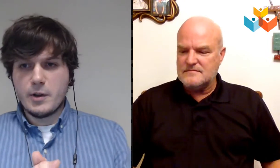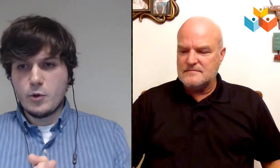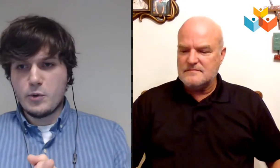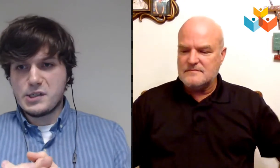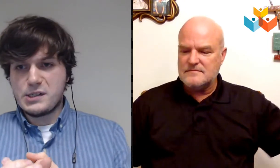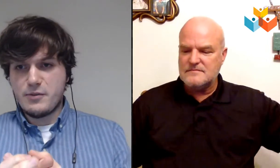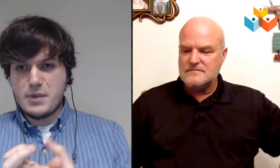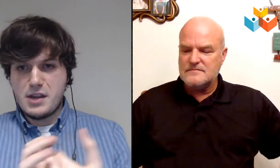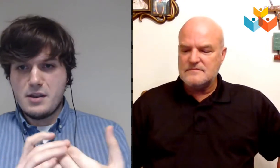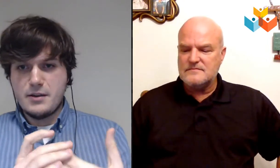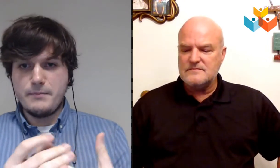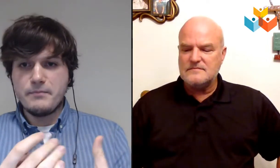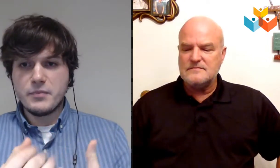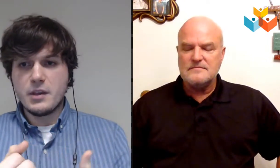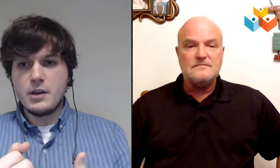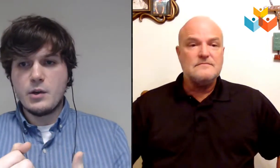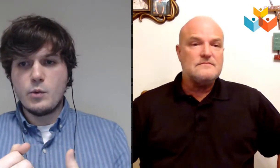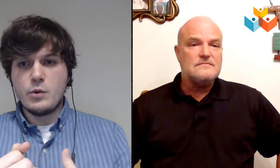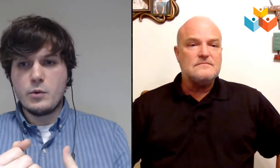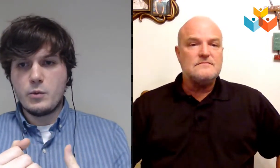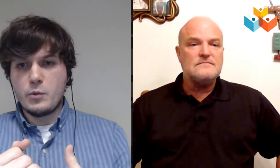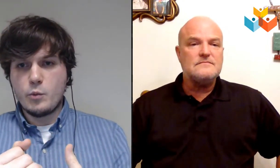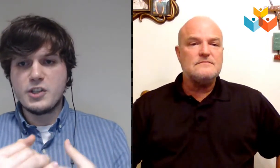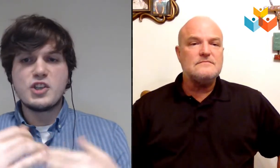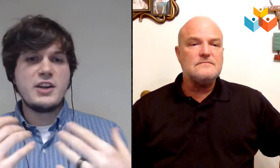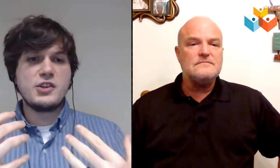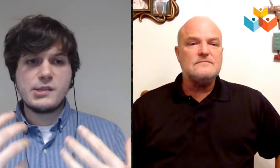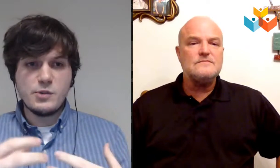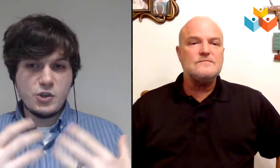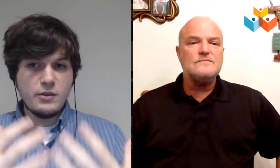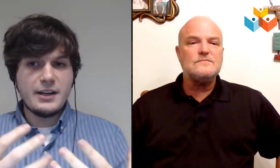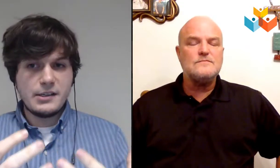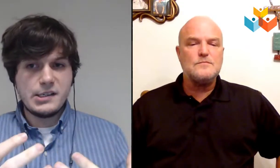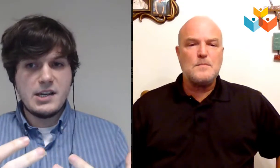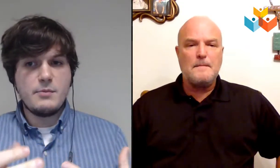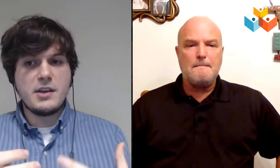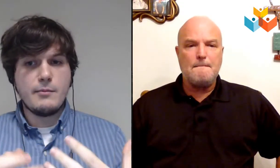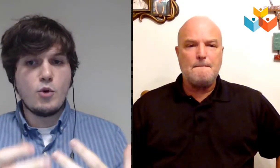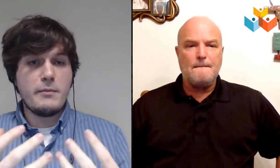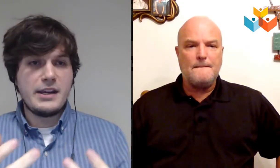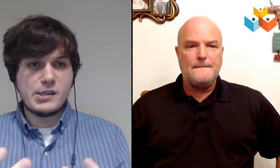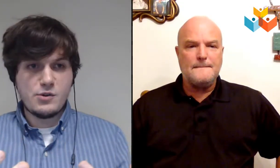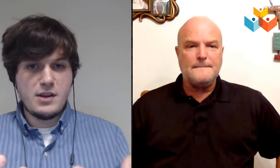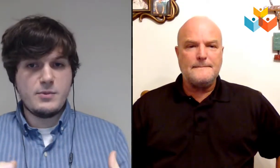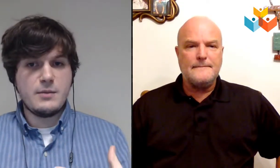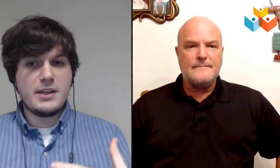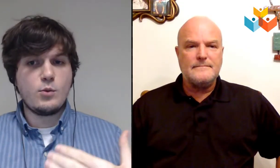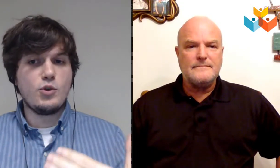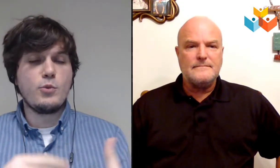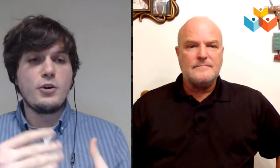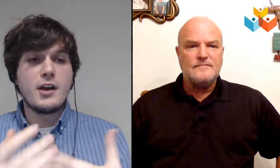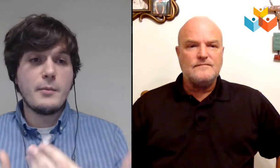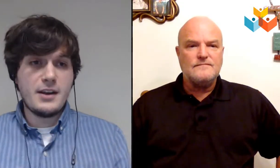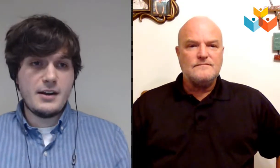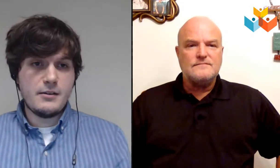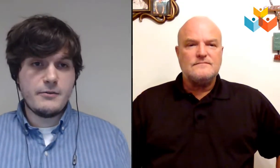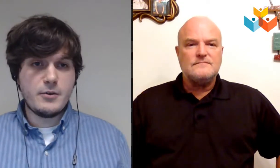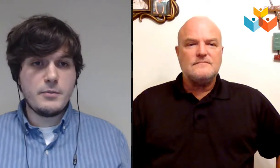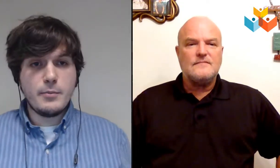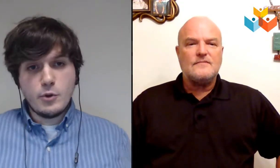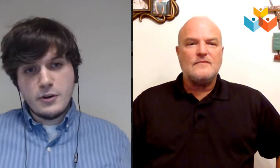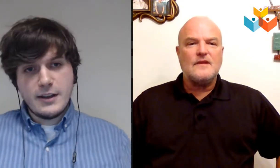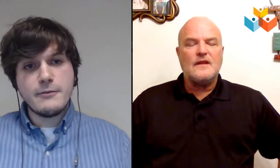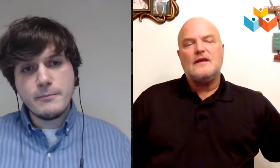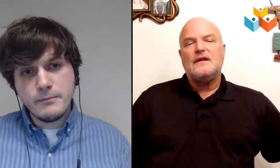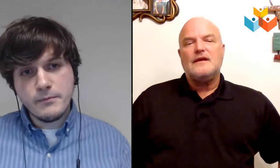So a couple questions for me. What changes would you like to see become more mainstream to make the world more accommodating